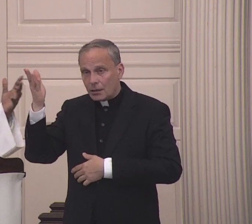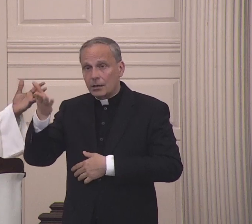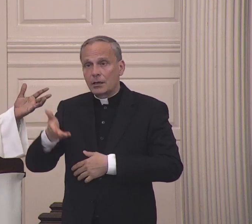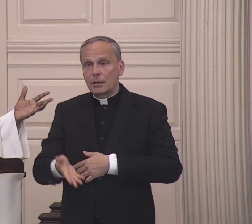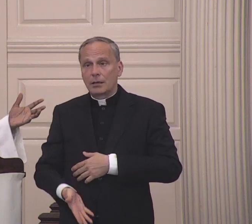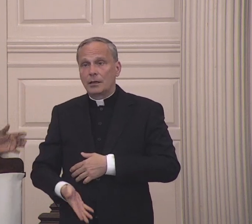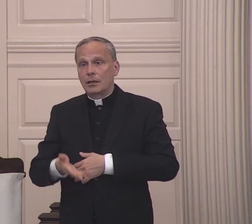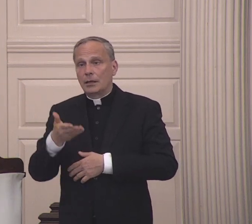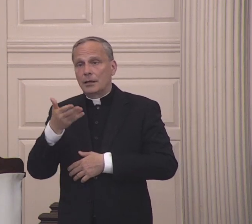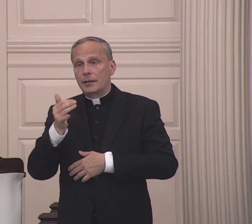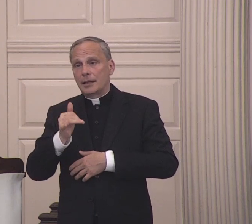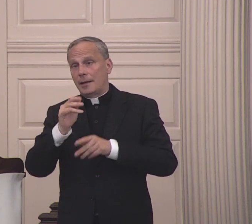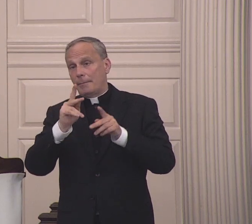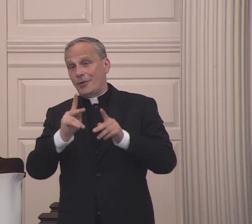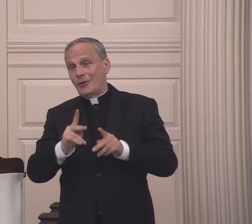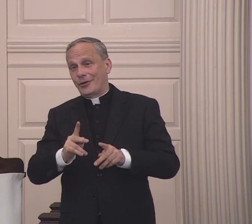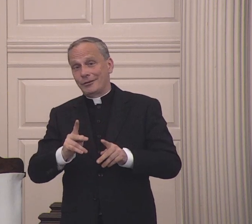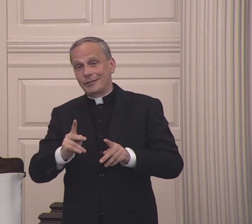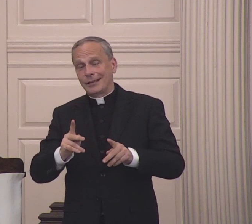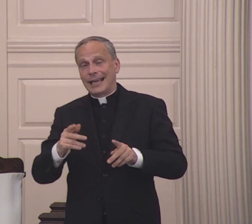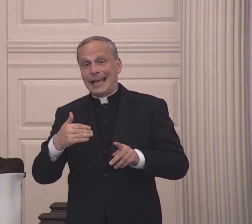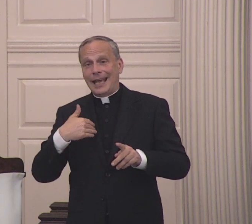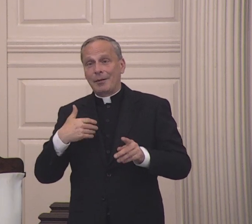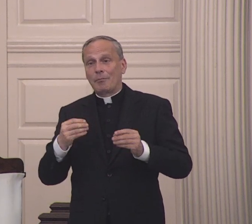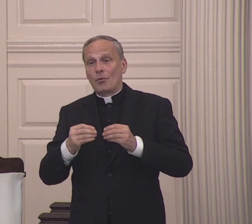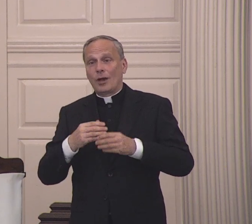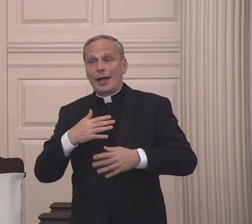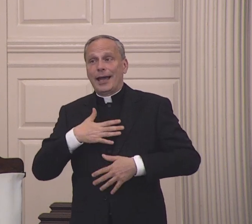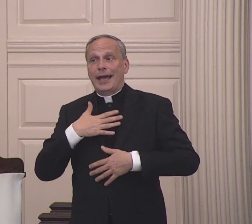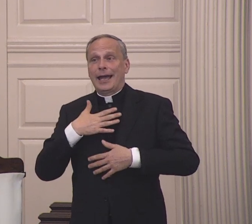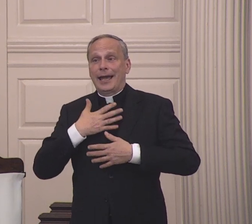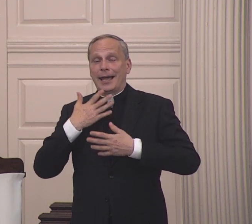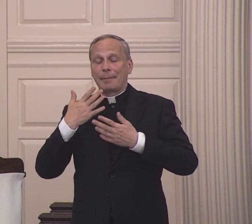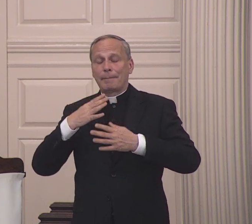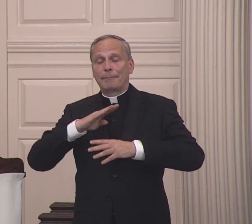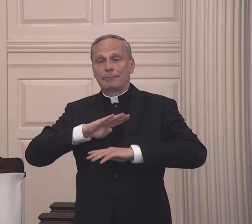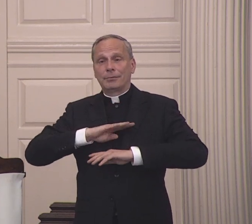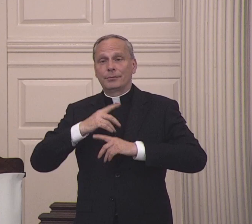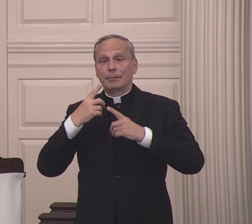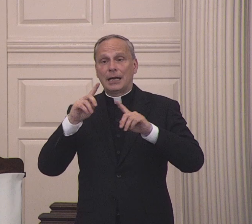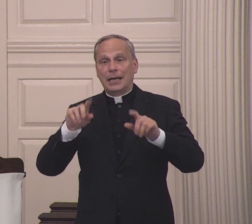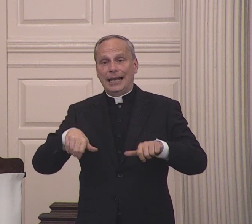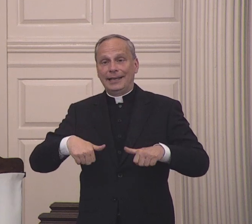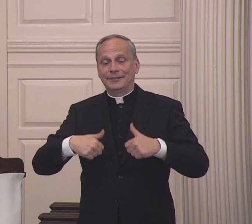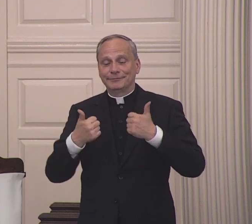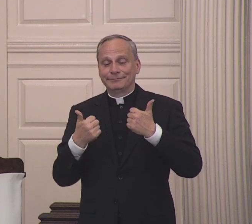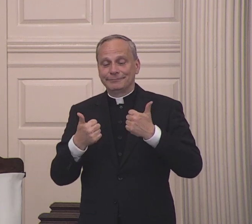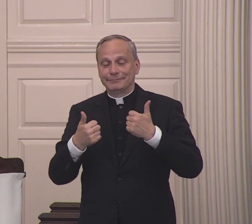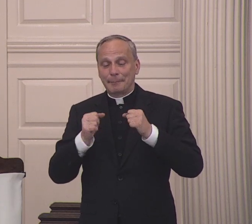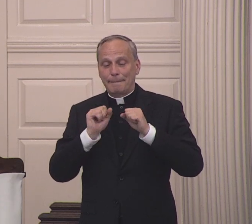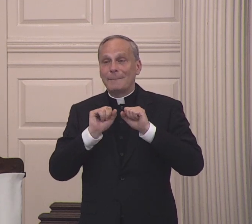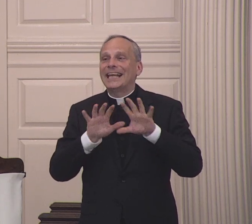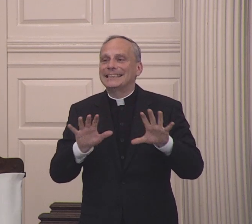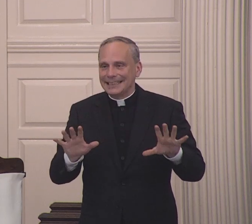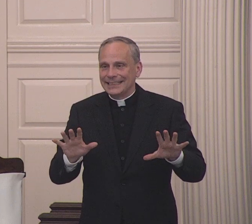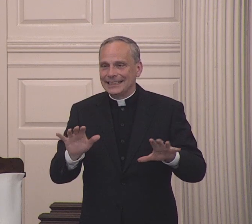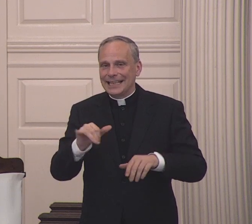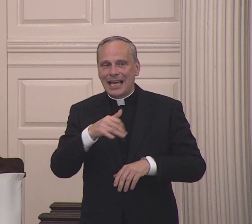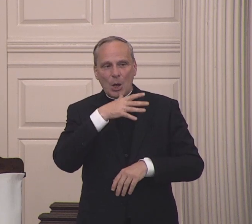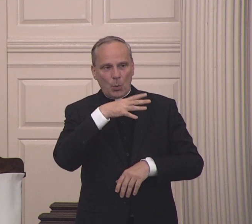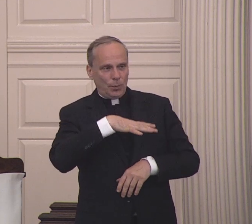know, to live a happier life, a more satisfying life. Blessed is that